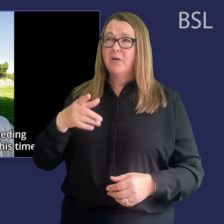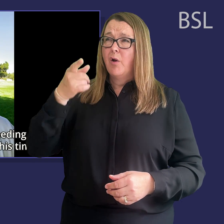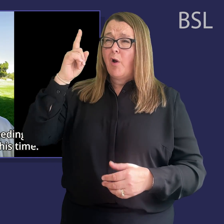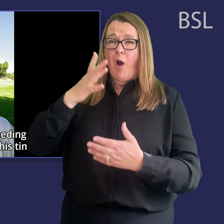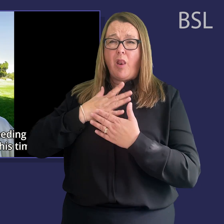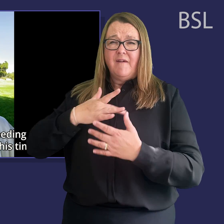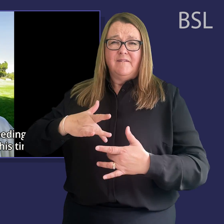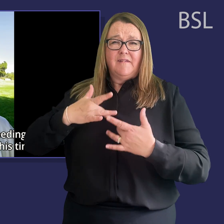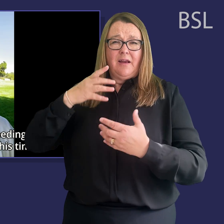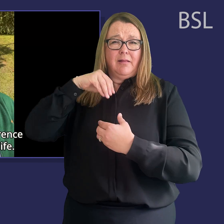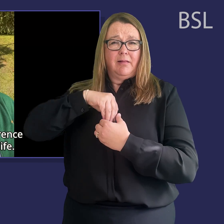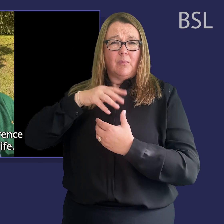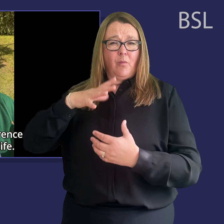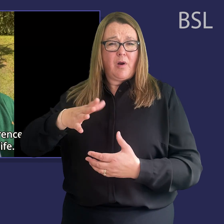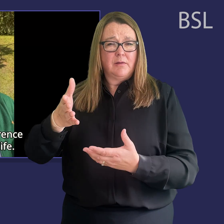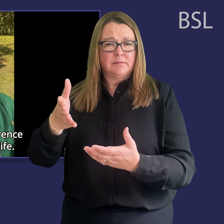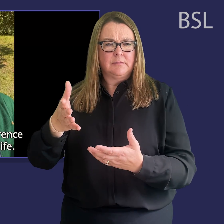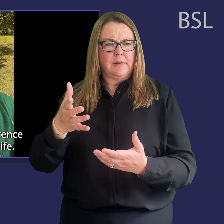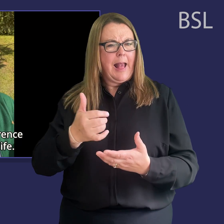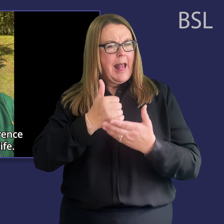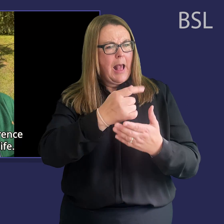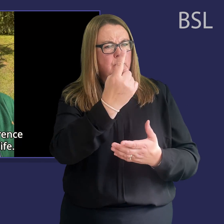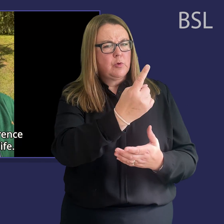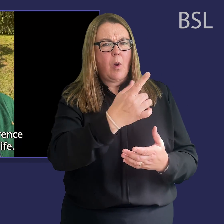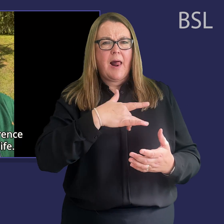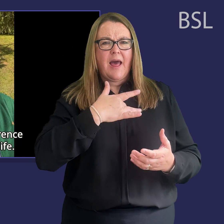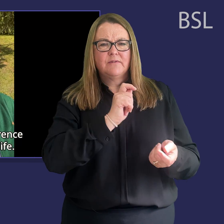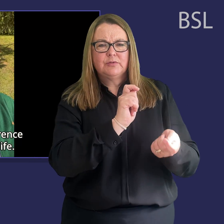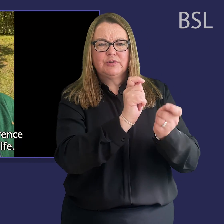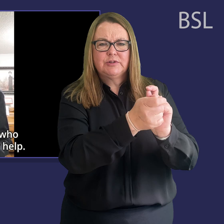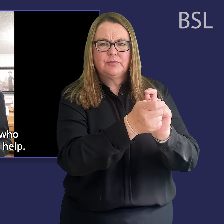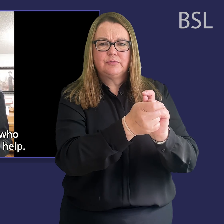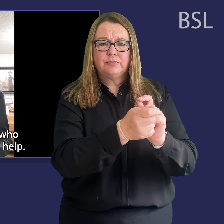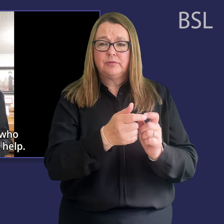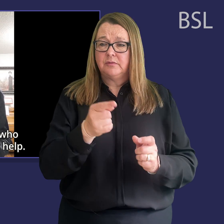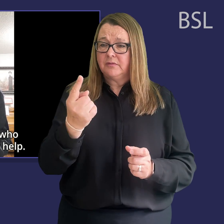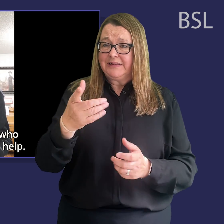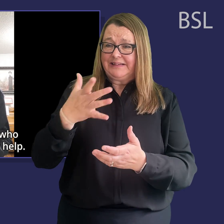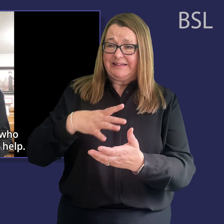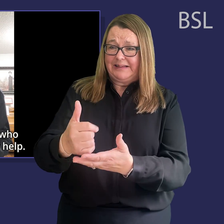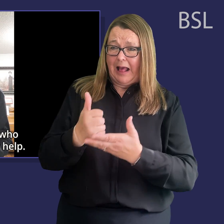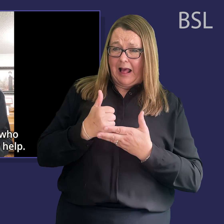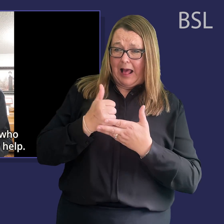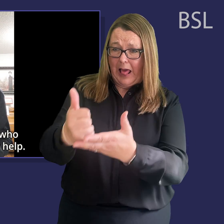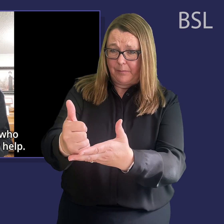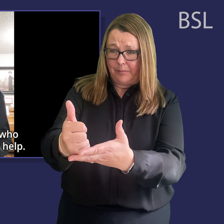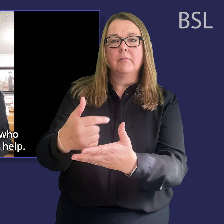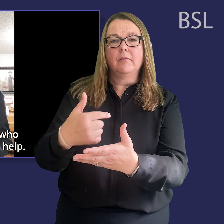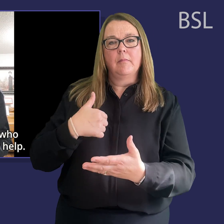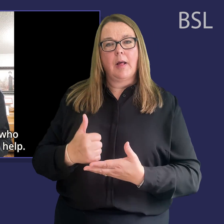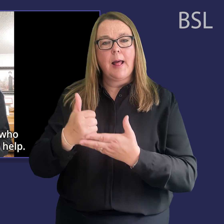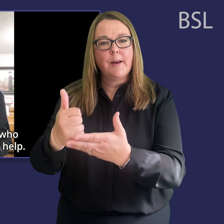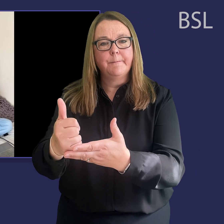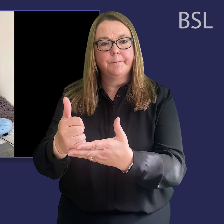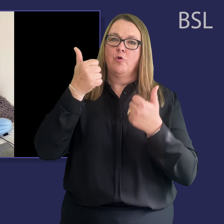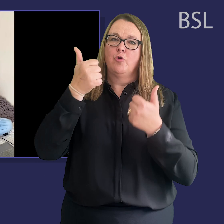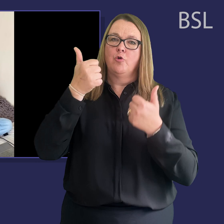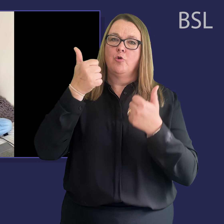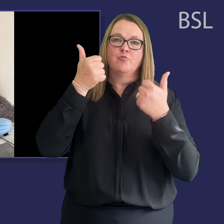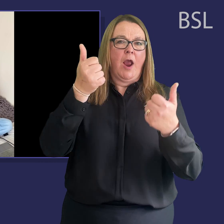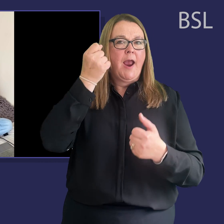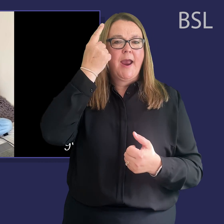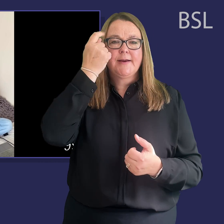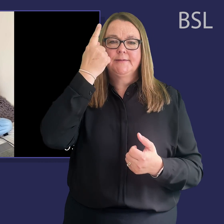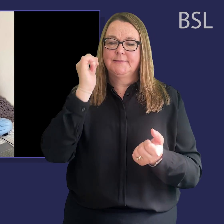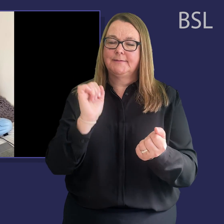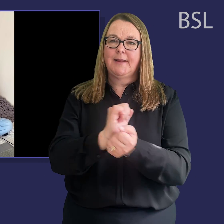needing the love of God at this time. De fazer a diferença na vida de uma pessoa. Busques a alguien que realmente necesita tu ayuda. What an amazing